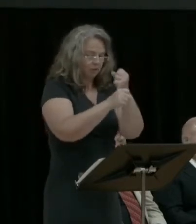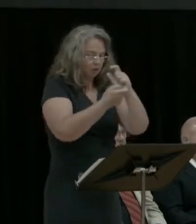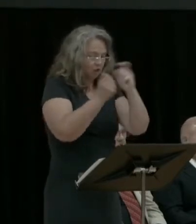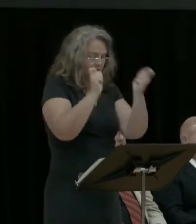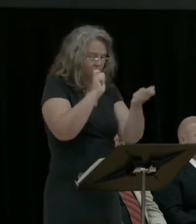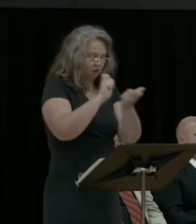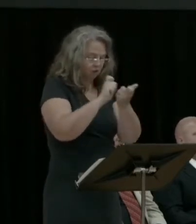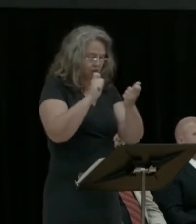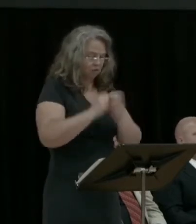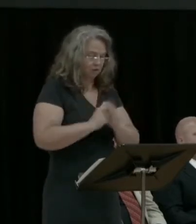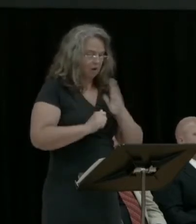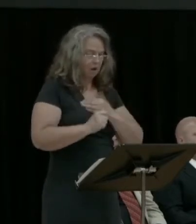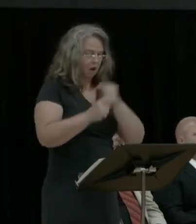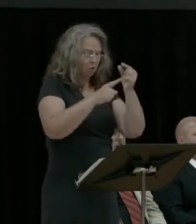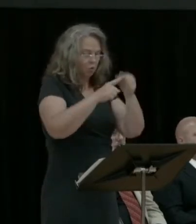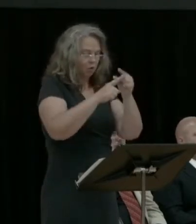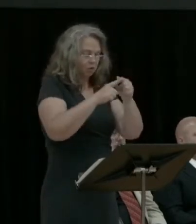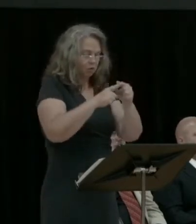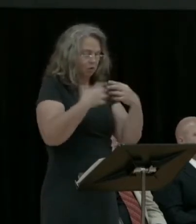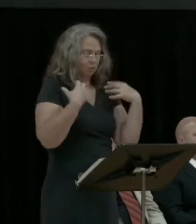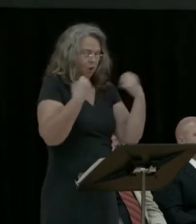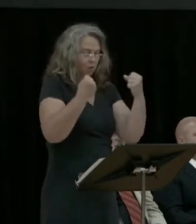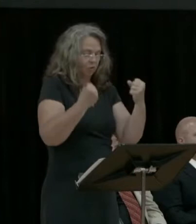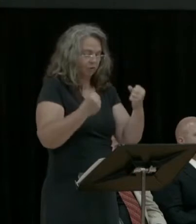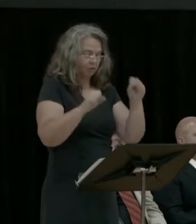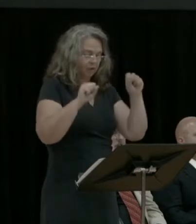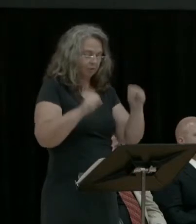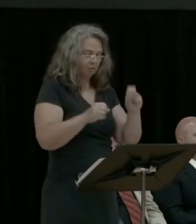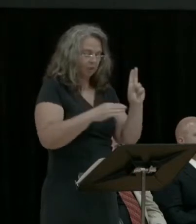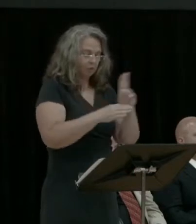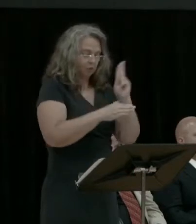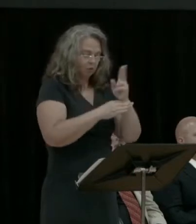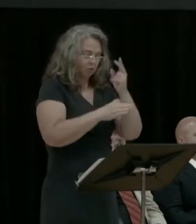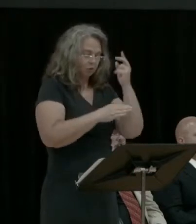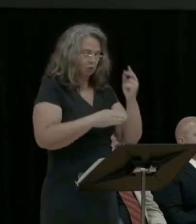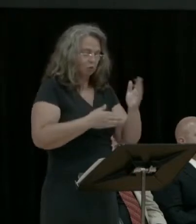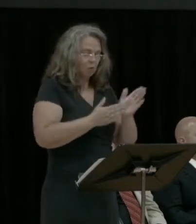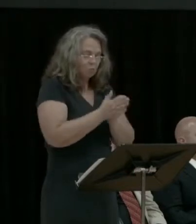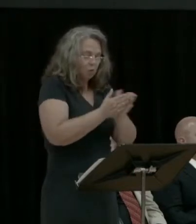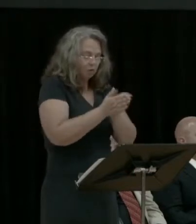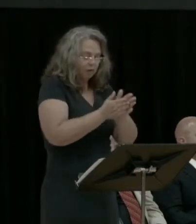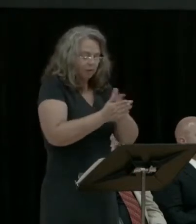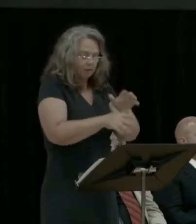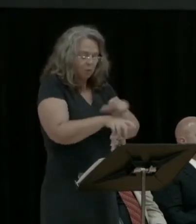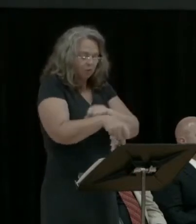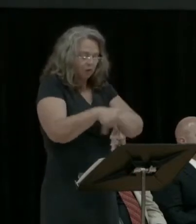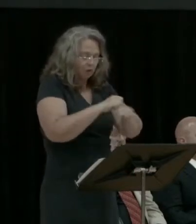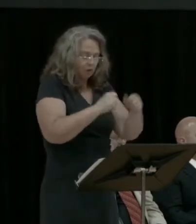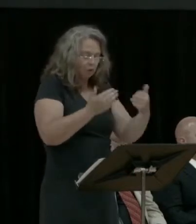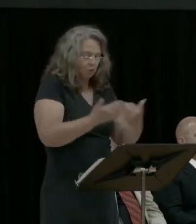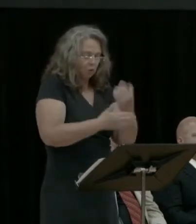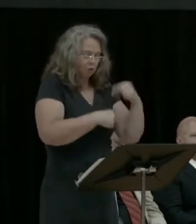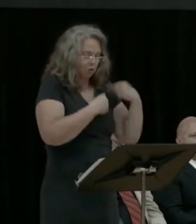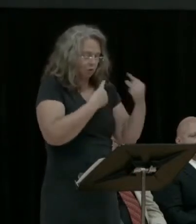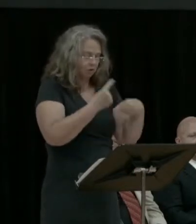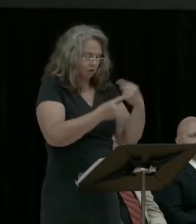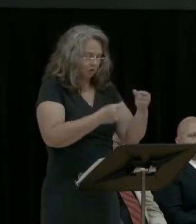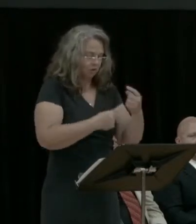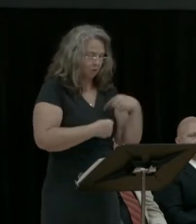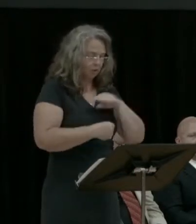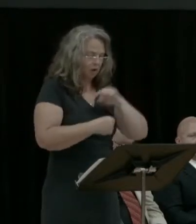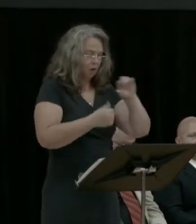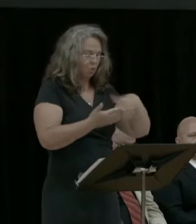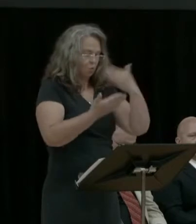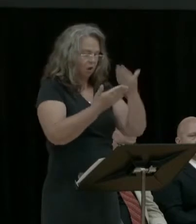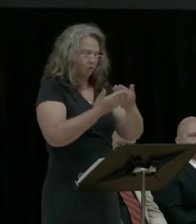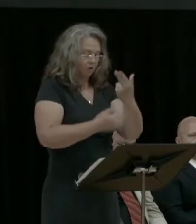Our words are powerful and can be used to motivate a new generation. It took a high schooler for us to finally realize the